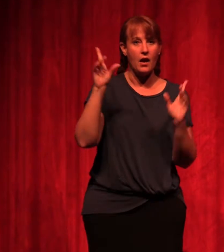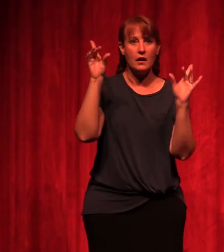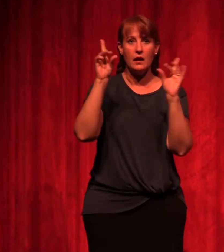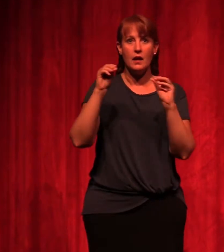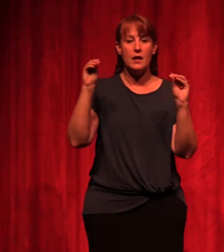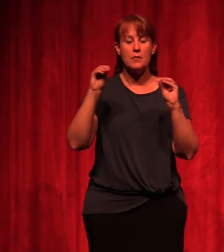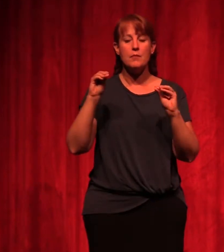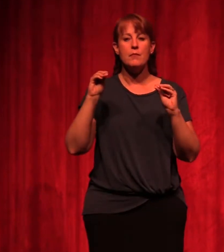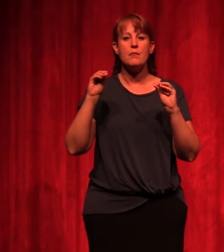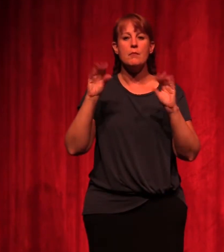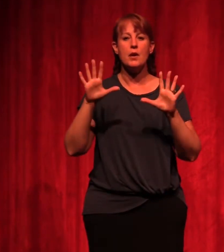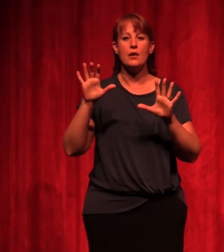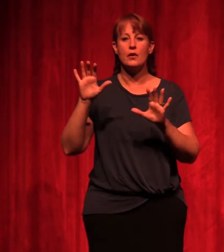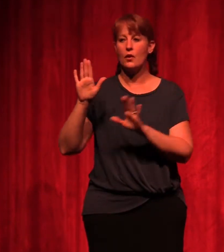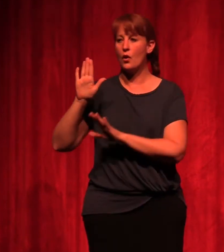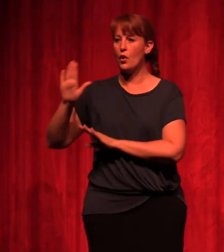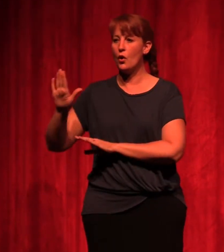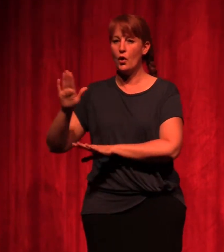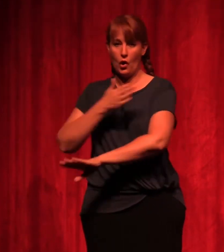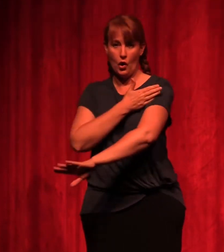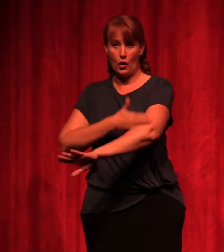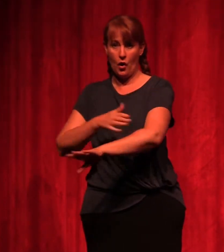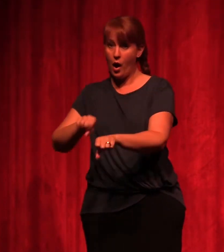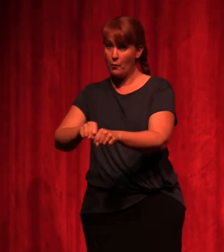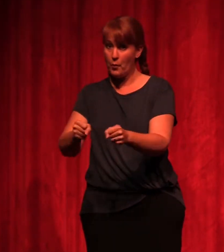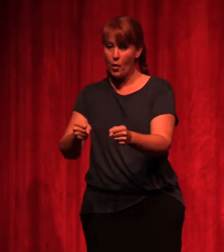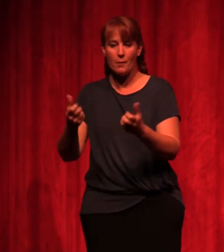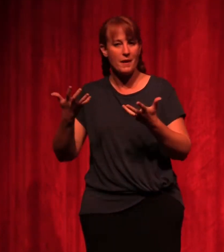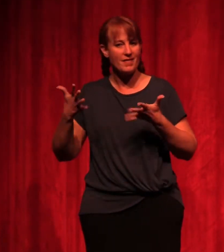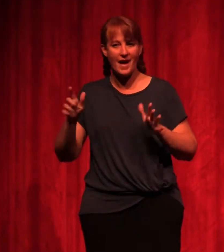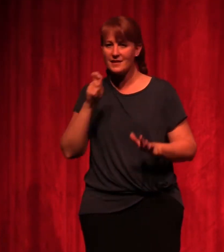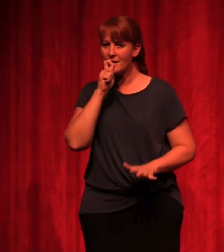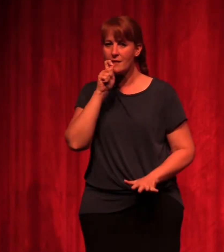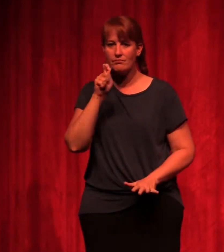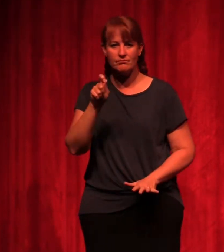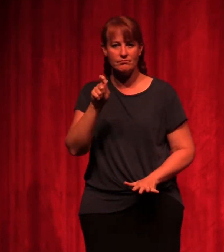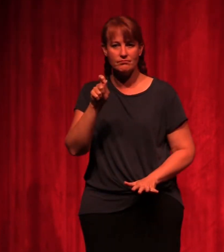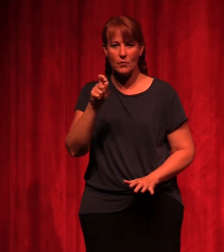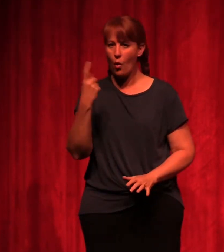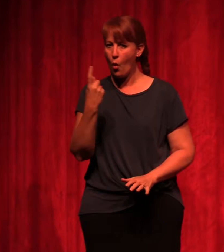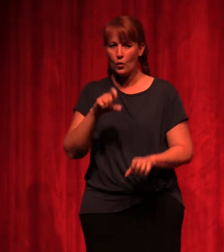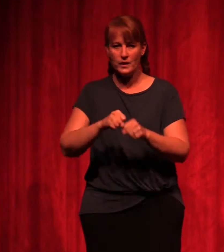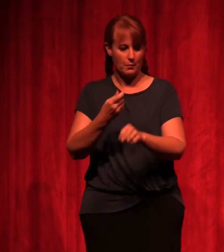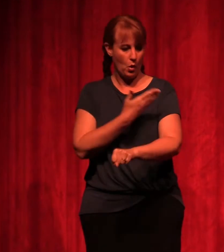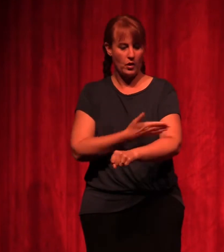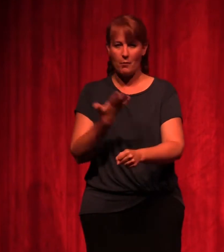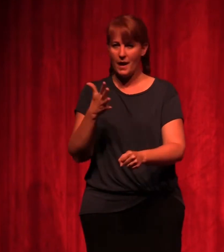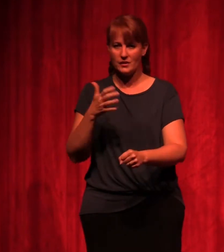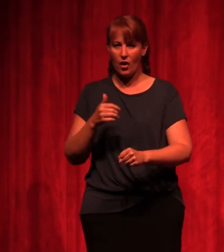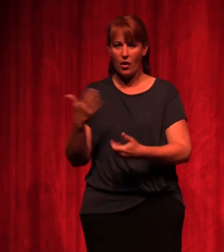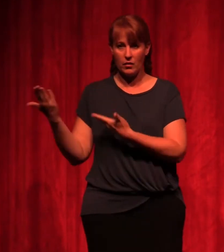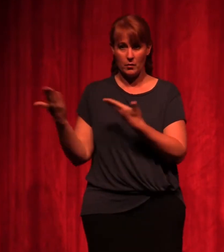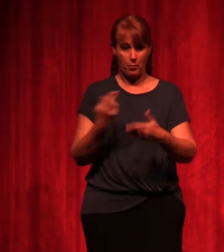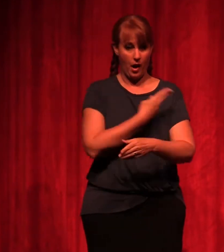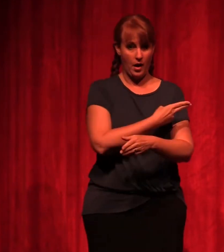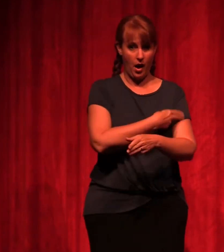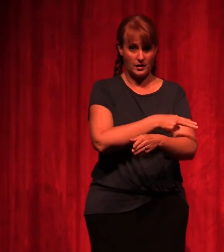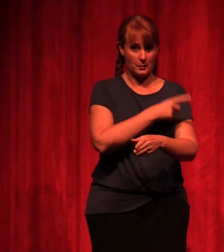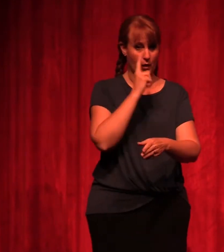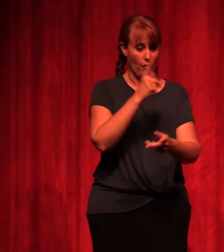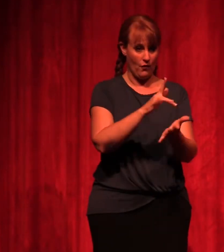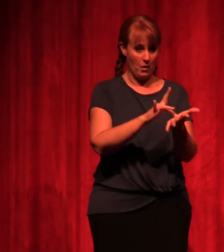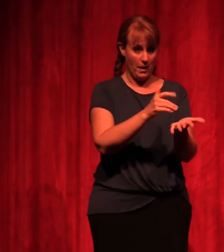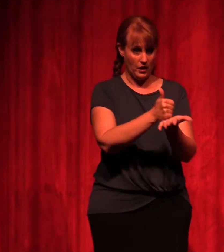miraculously Nyandak's arm was broken, but that's it. That's all that's happened to her. And she was taken to the hospital for medical